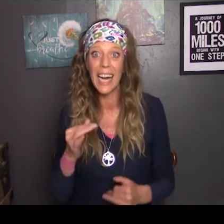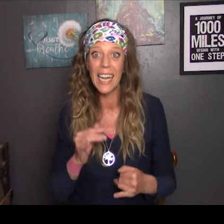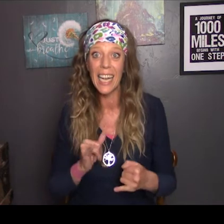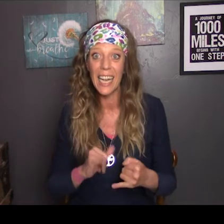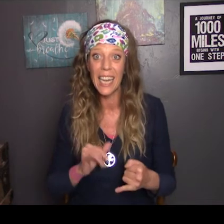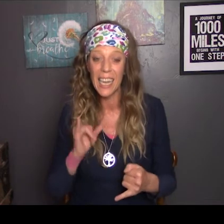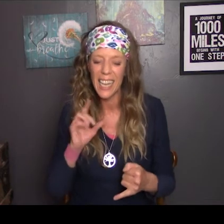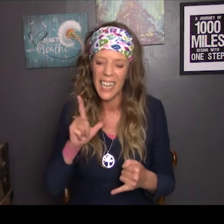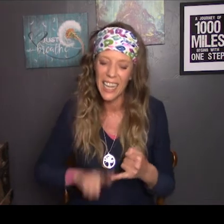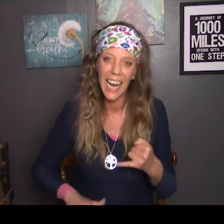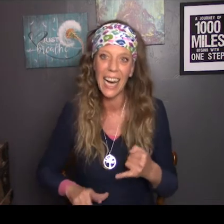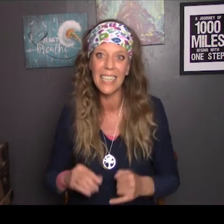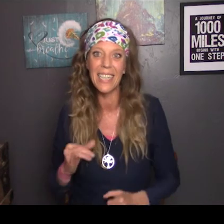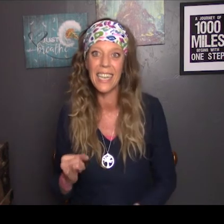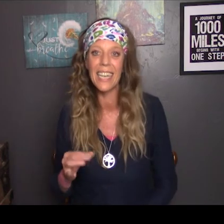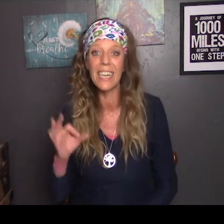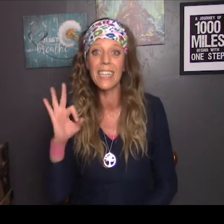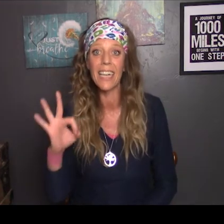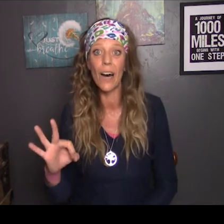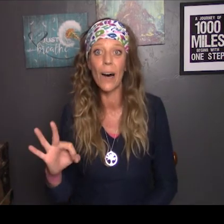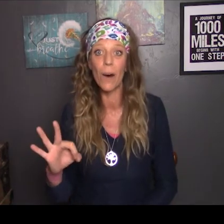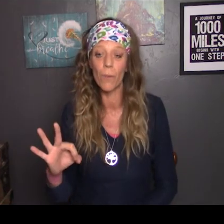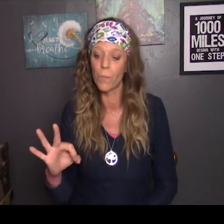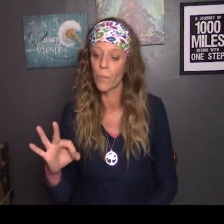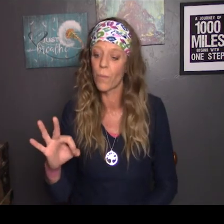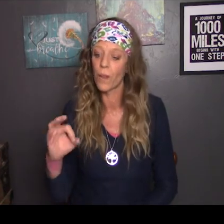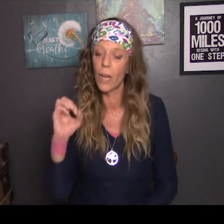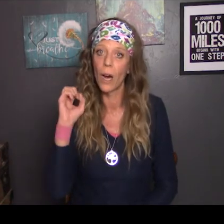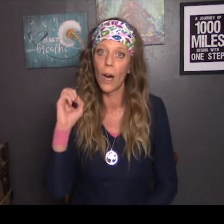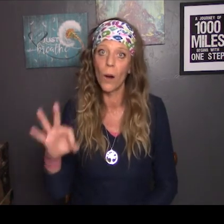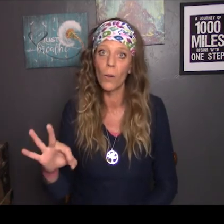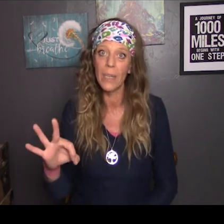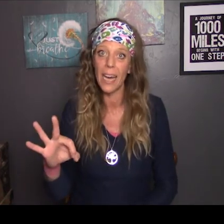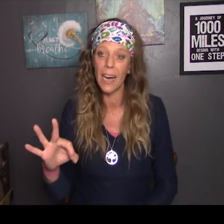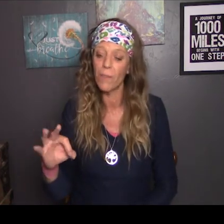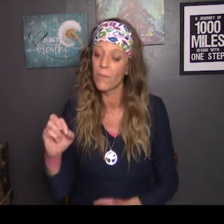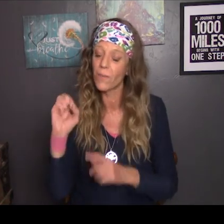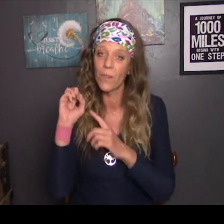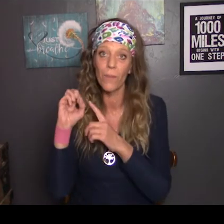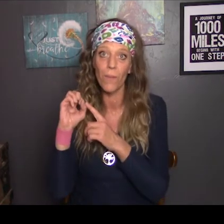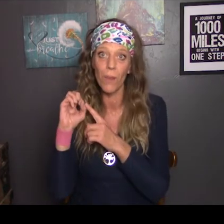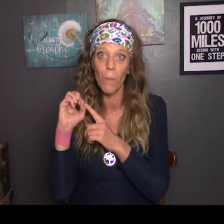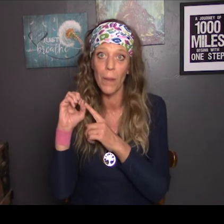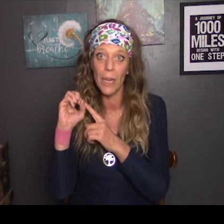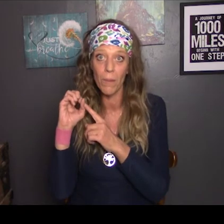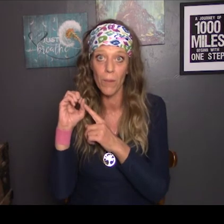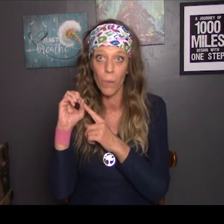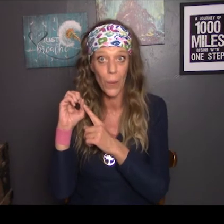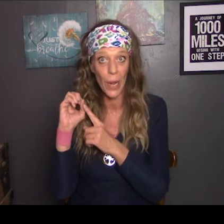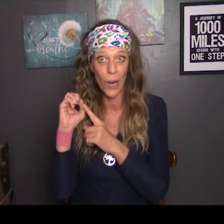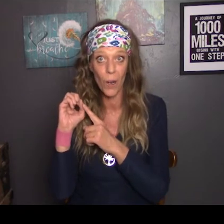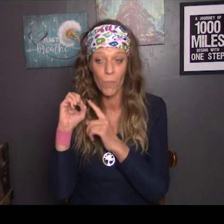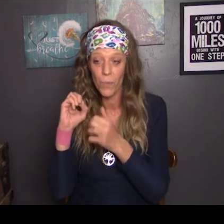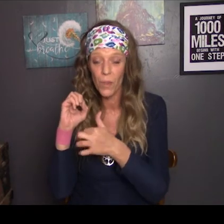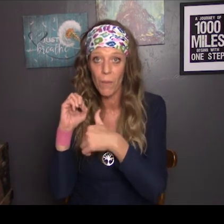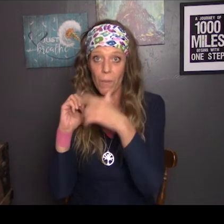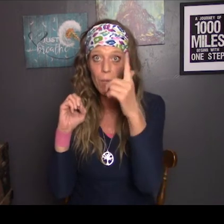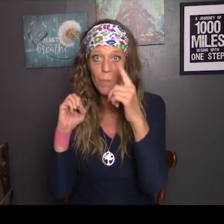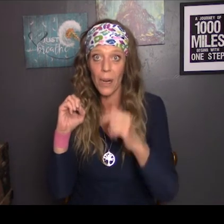And last is of. O to F. Flip it from the O. Flip your